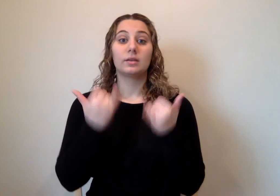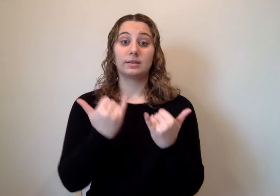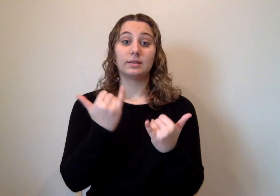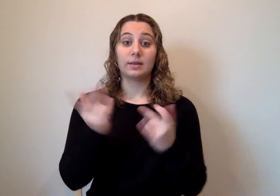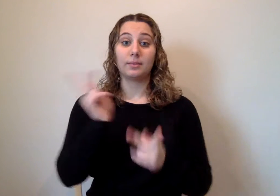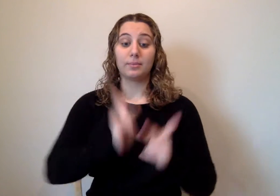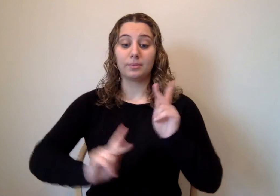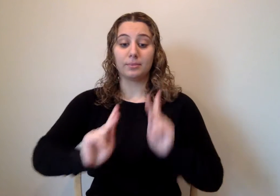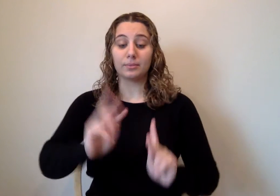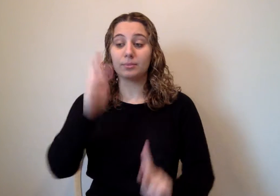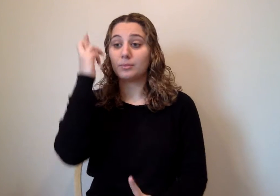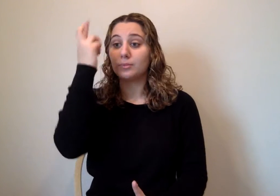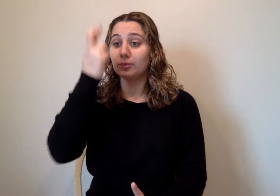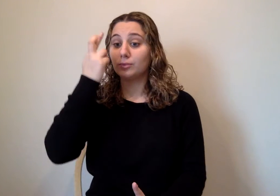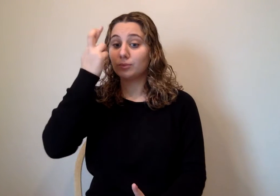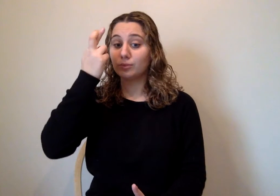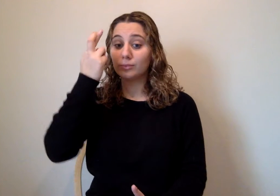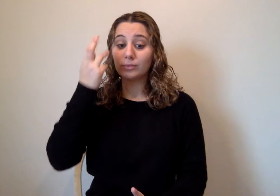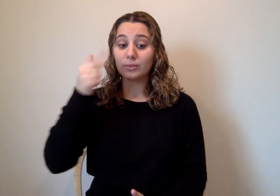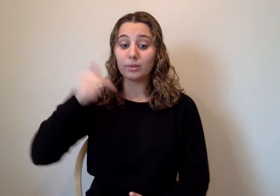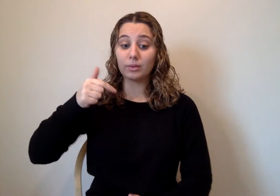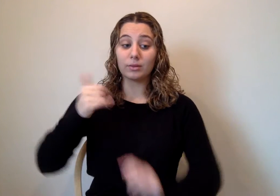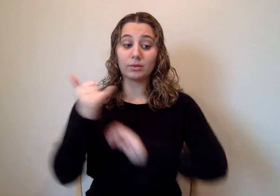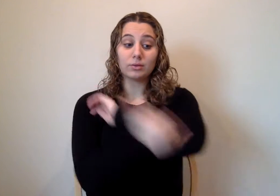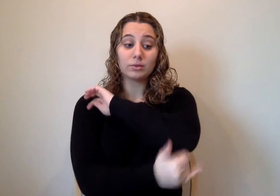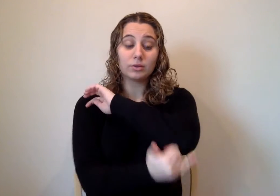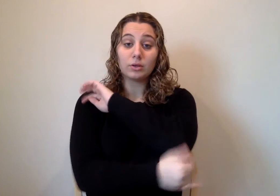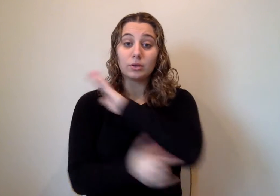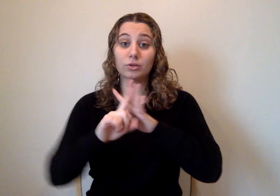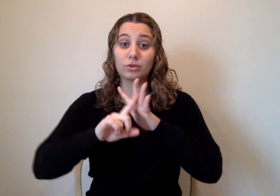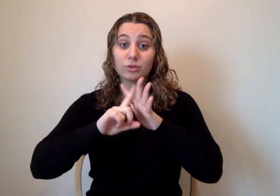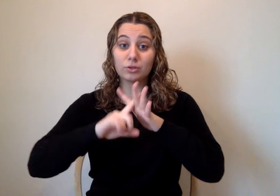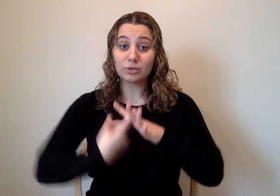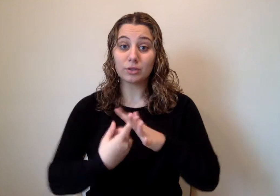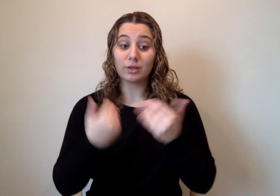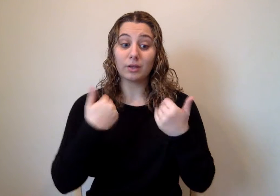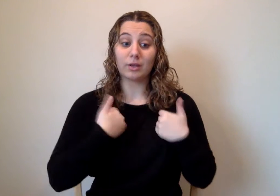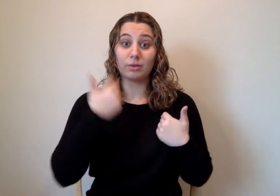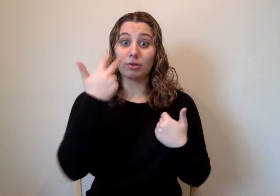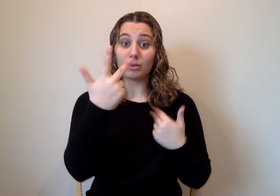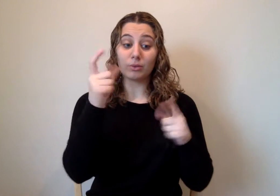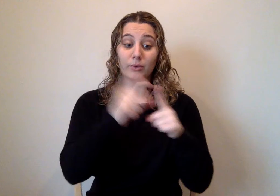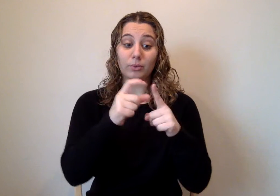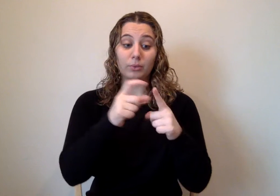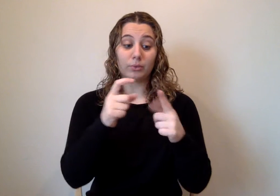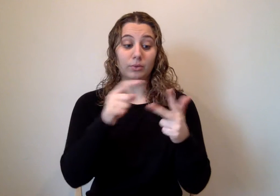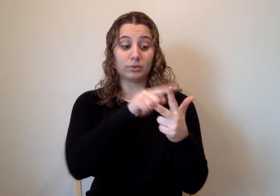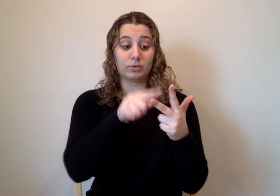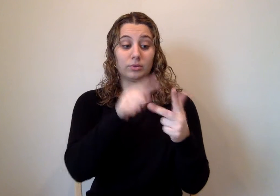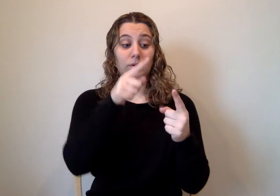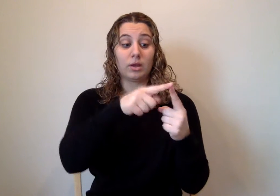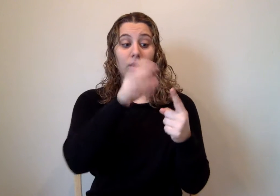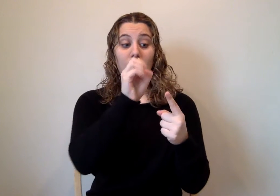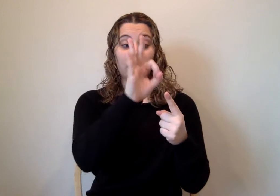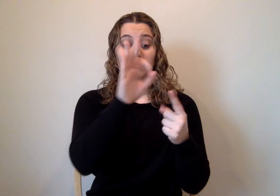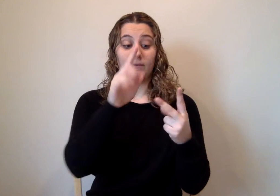that in the beginning of this country, of, by, and for the people meant of,